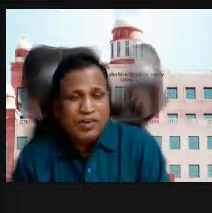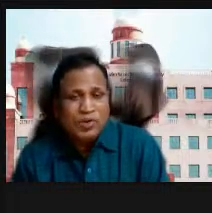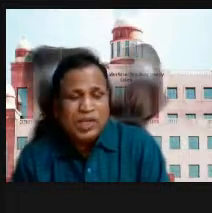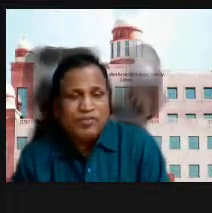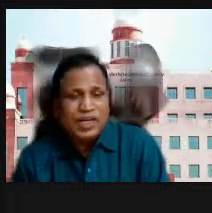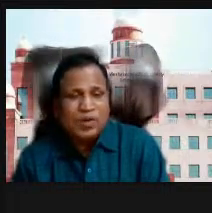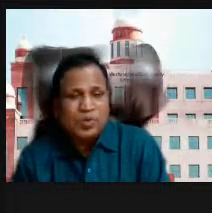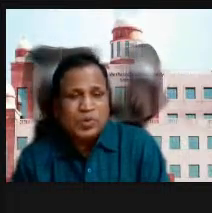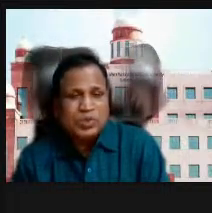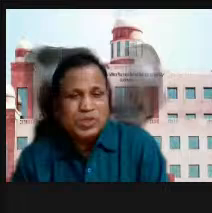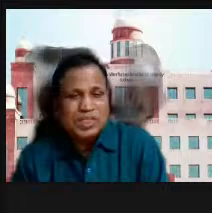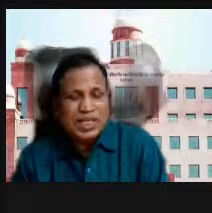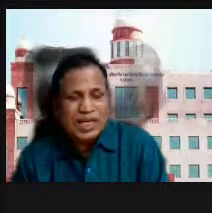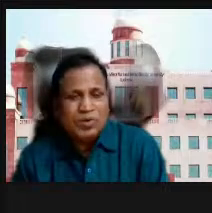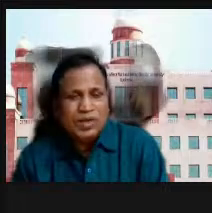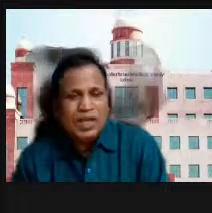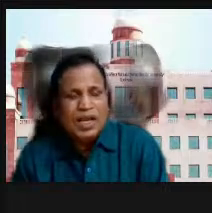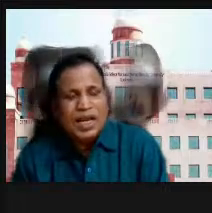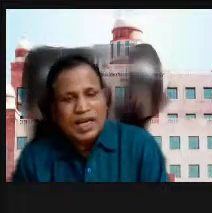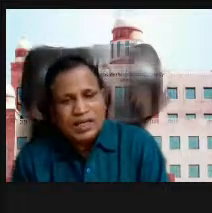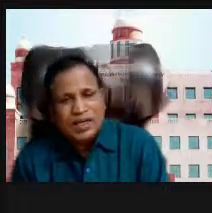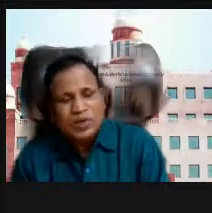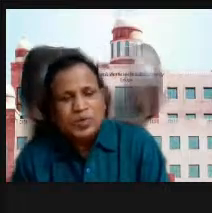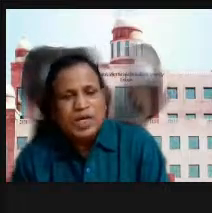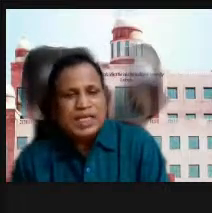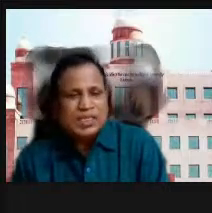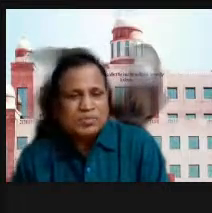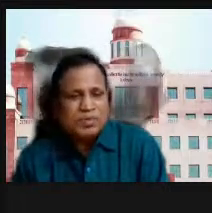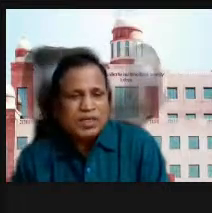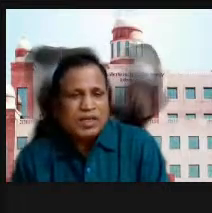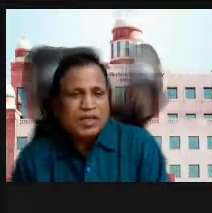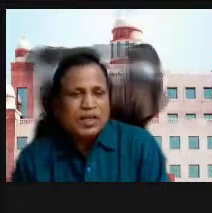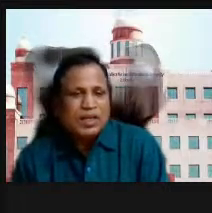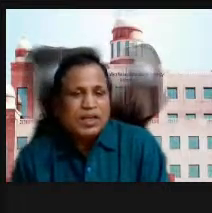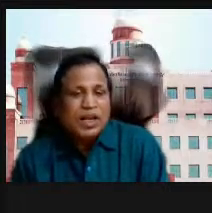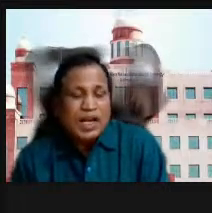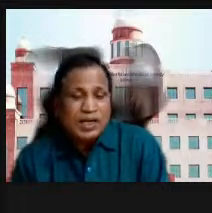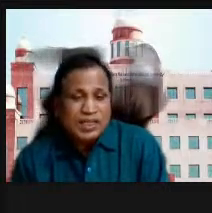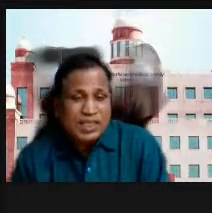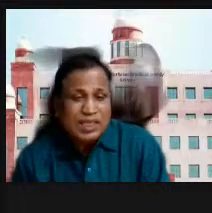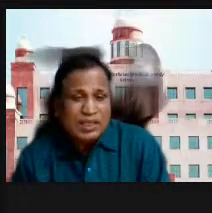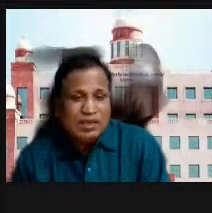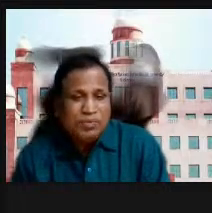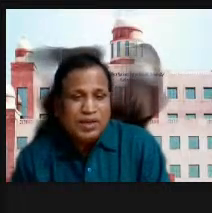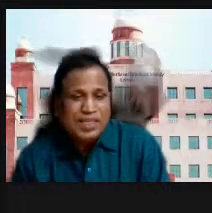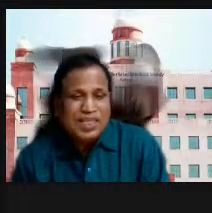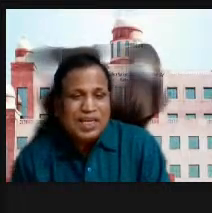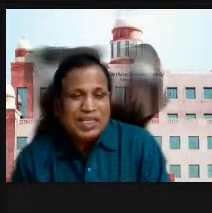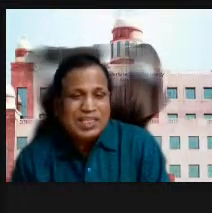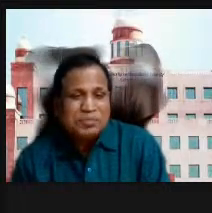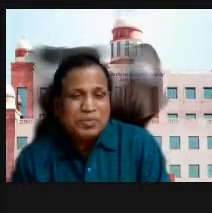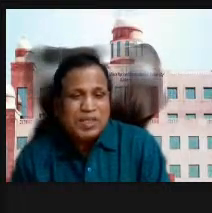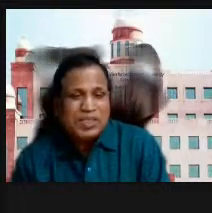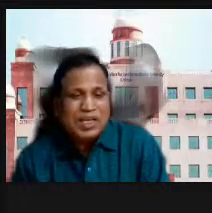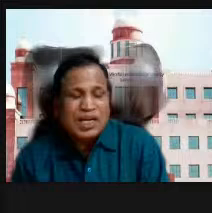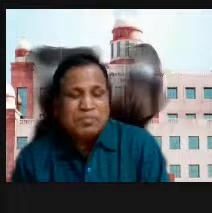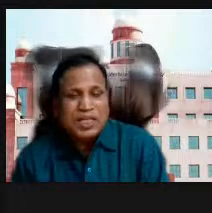we have a doubt, we should screen out and do the assessment. And E for ear disease prevention and